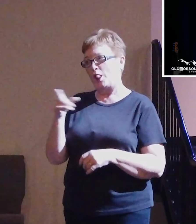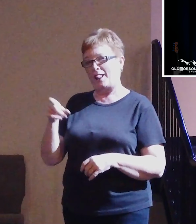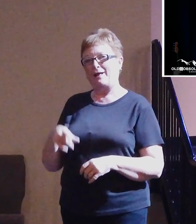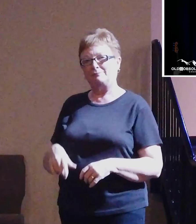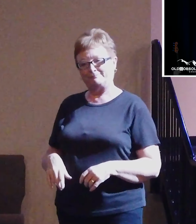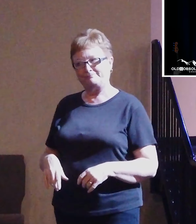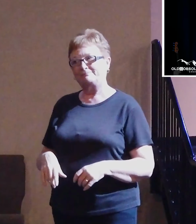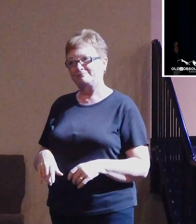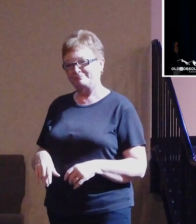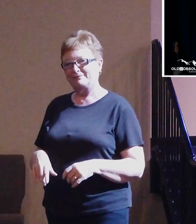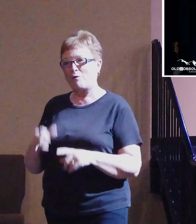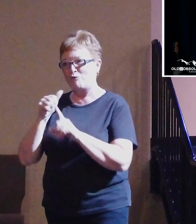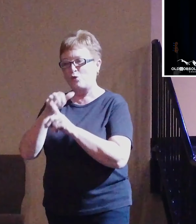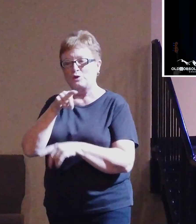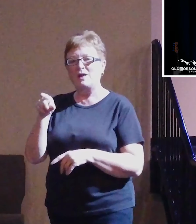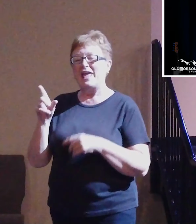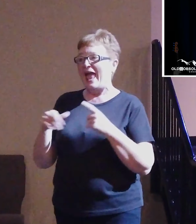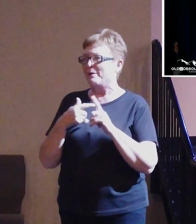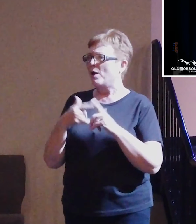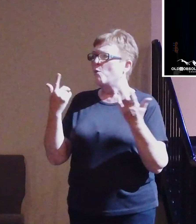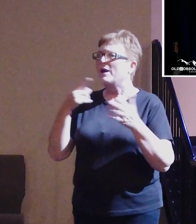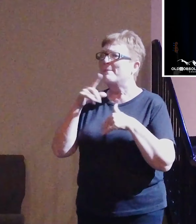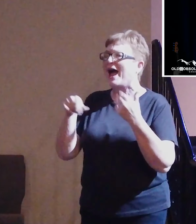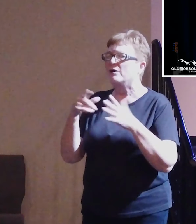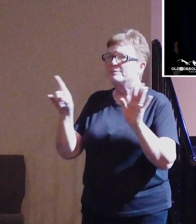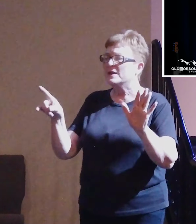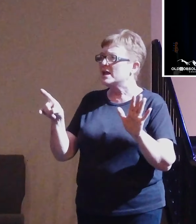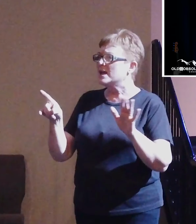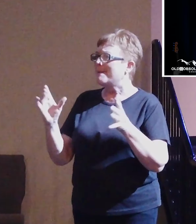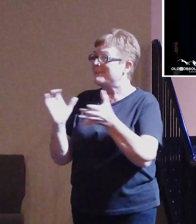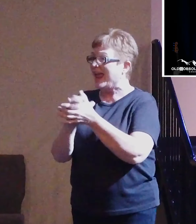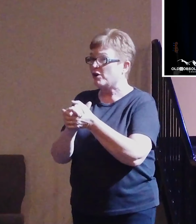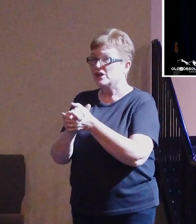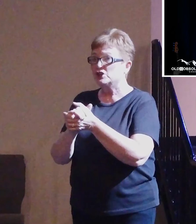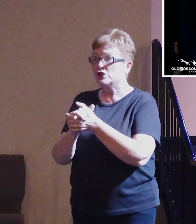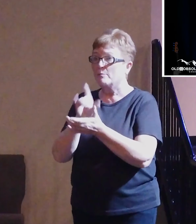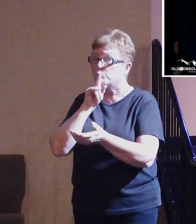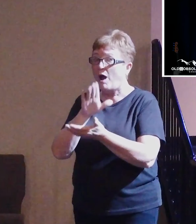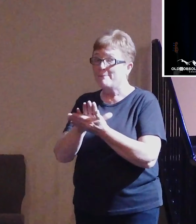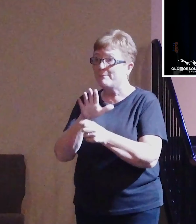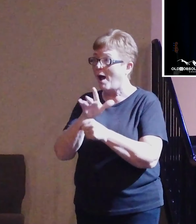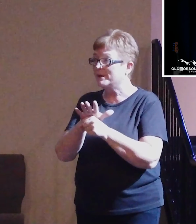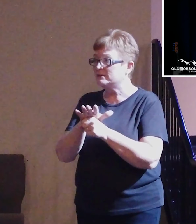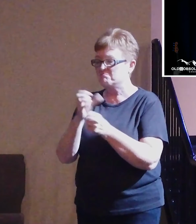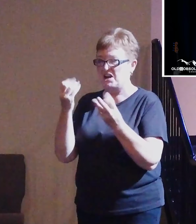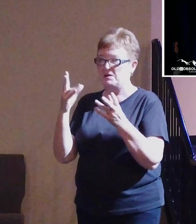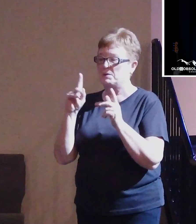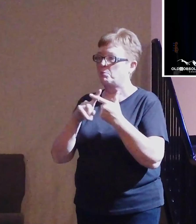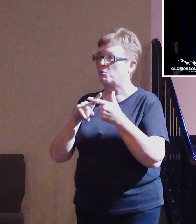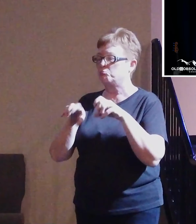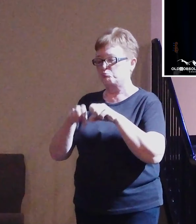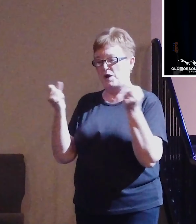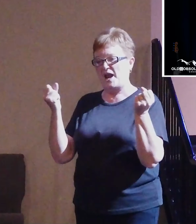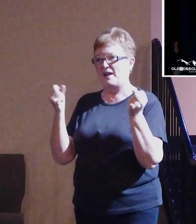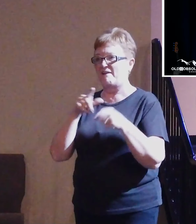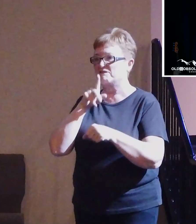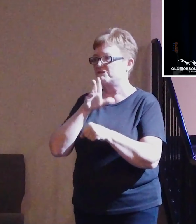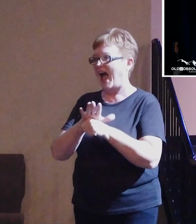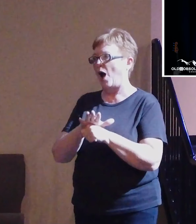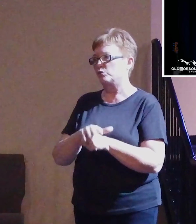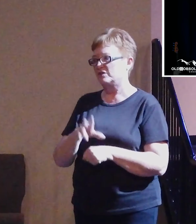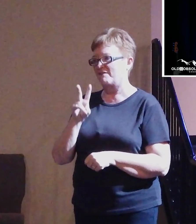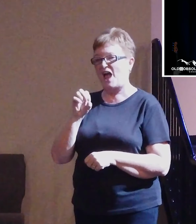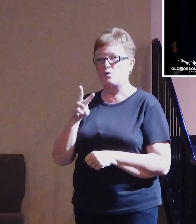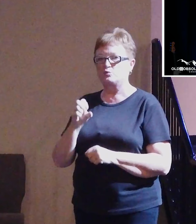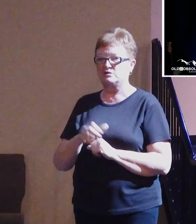Finally, how about promise breaking? In marriage, people often break their vows. In church ministry assignments, they break their